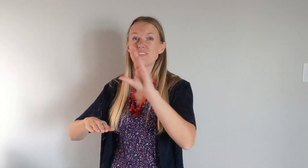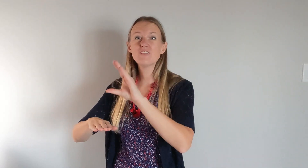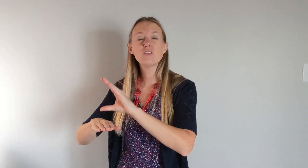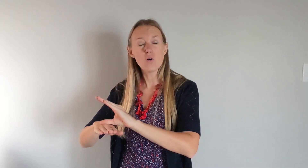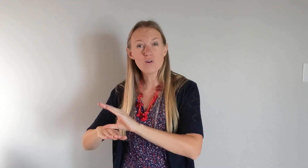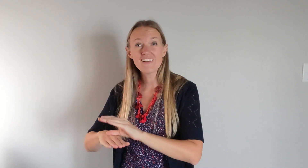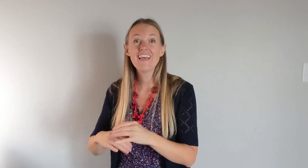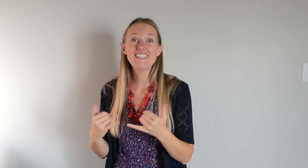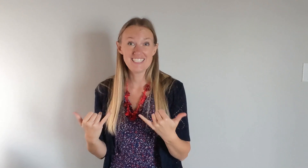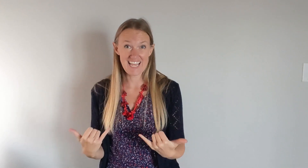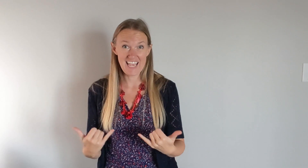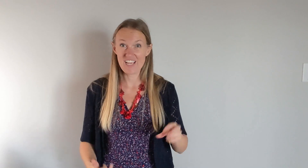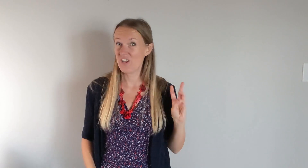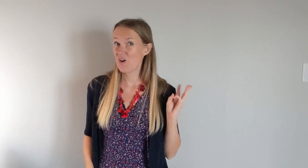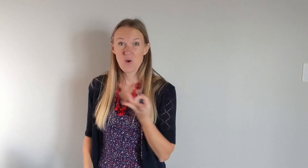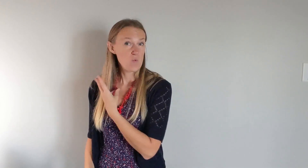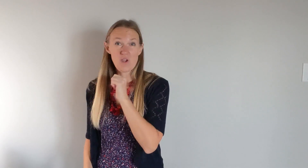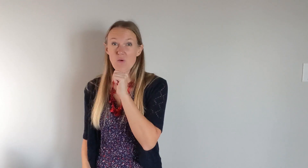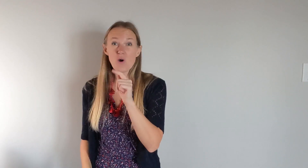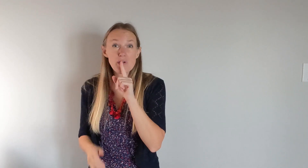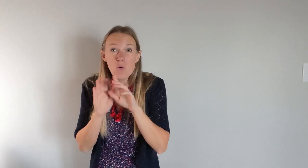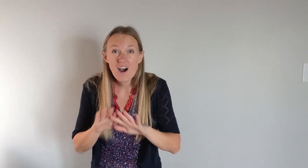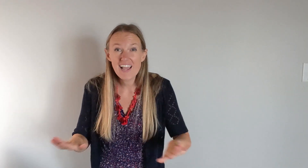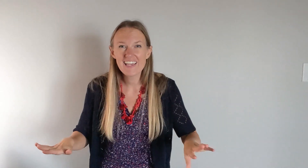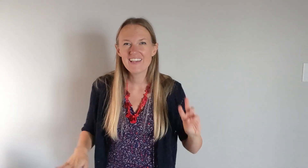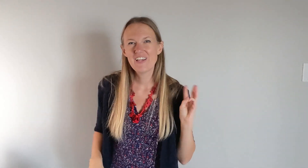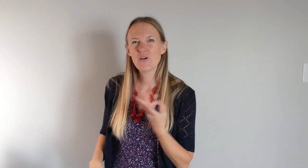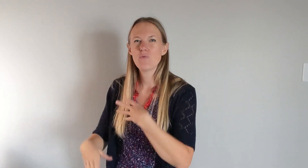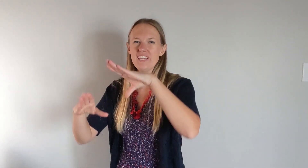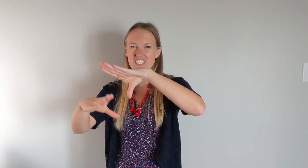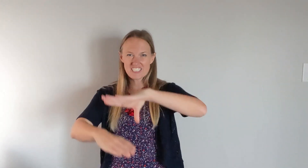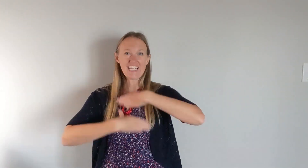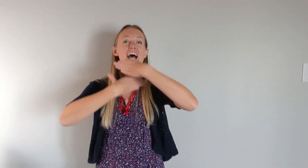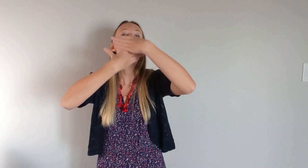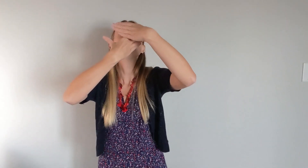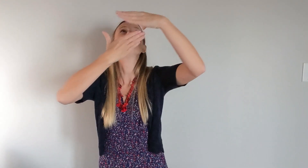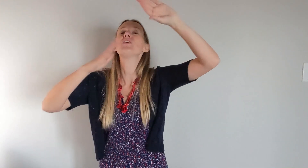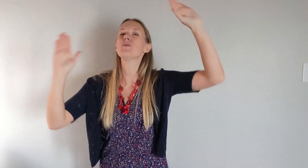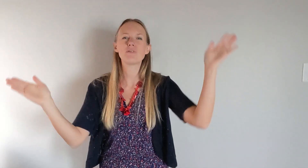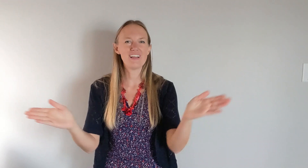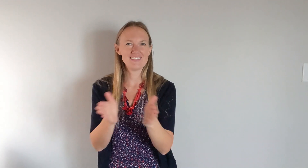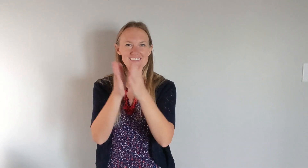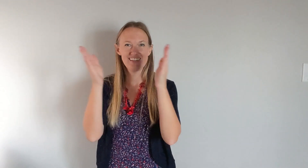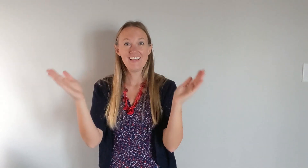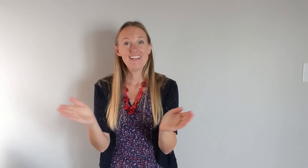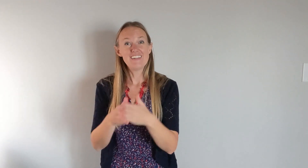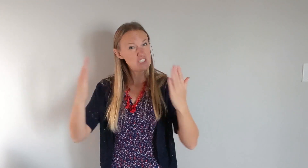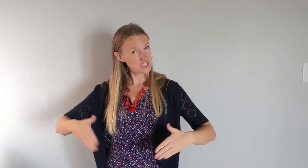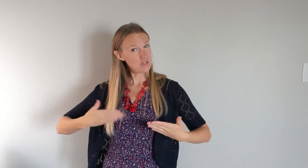of the Lord today. We won't be quiet. We shout out your praise. There's joy